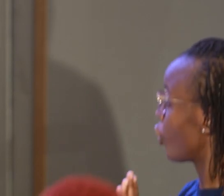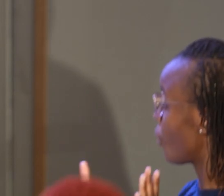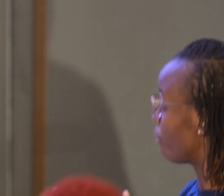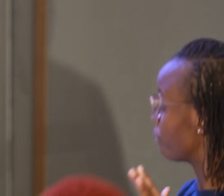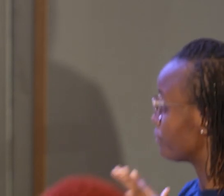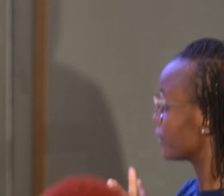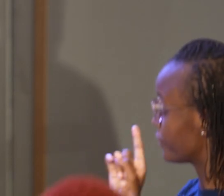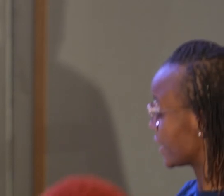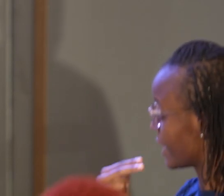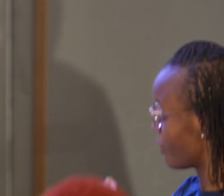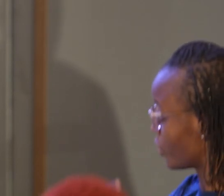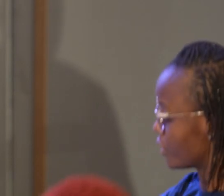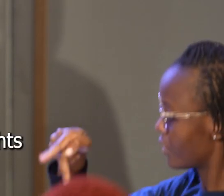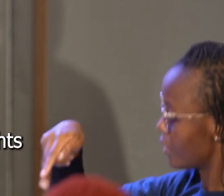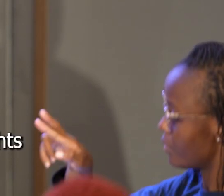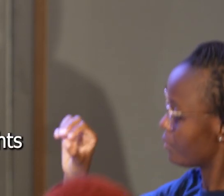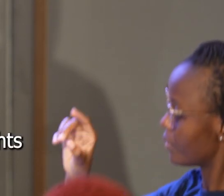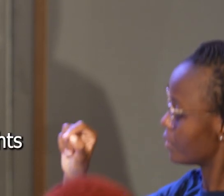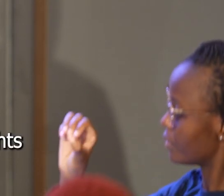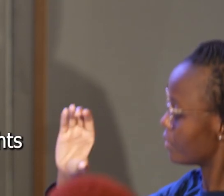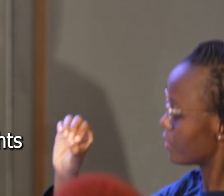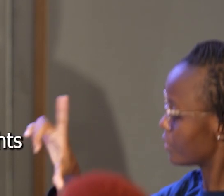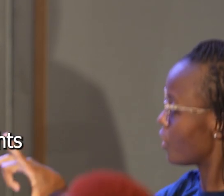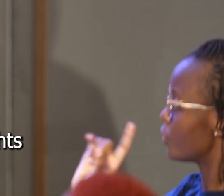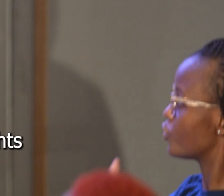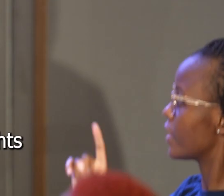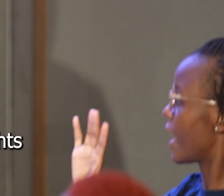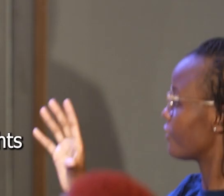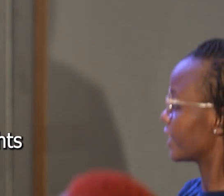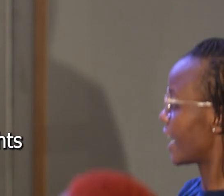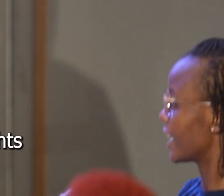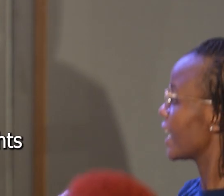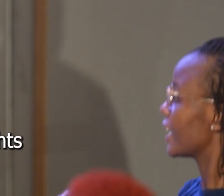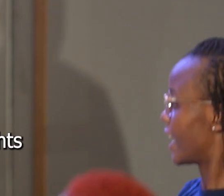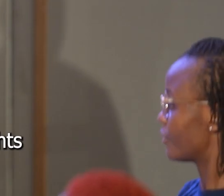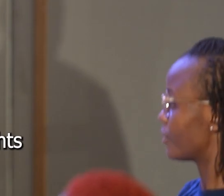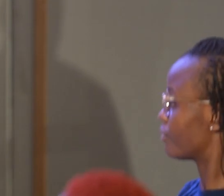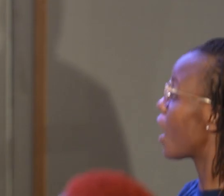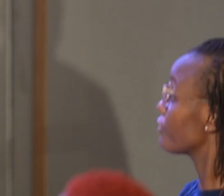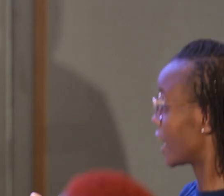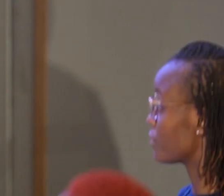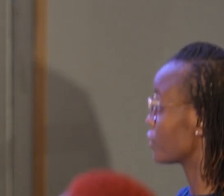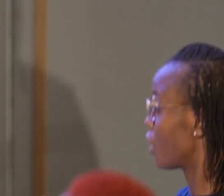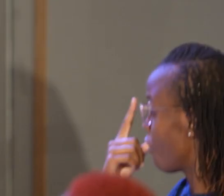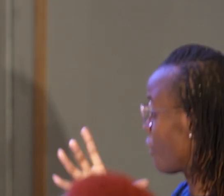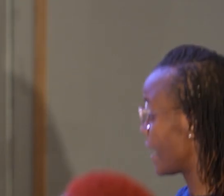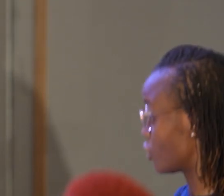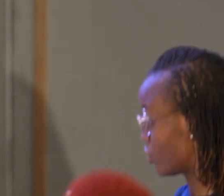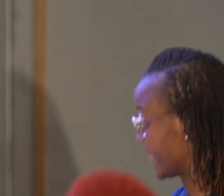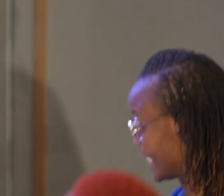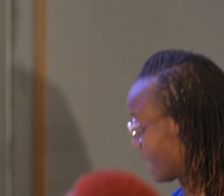it the Protocol to the African Charter on Human and People's Rights, on the Rights of Persons with Disabilities. Now that's a